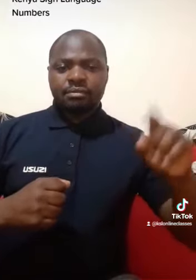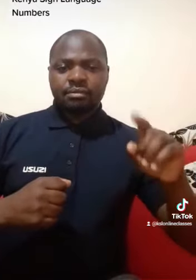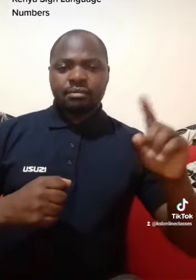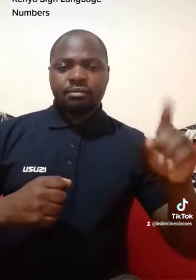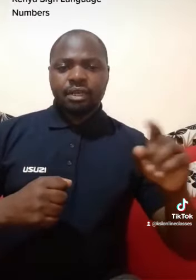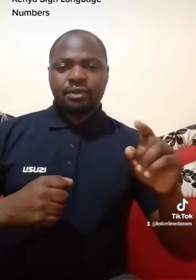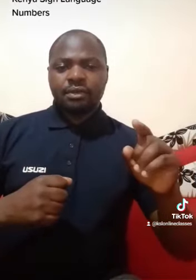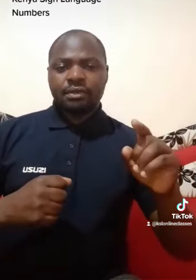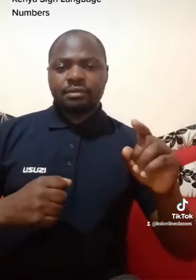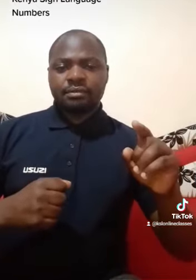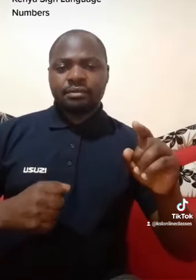60 million,